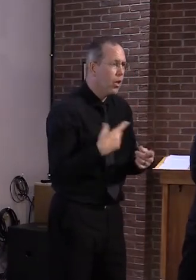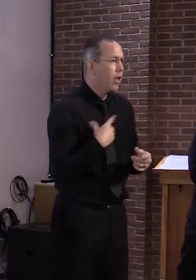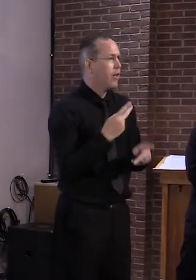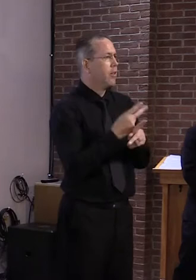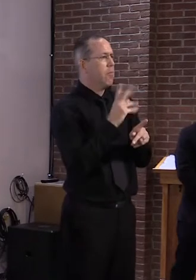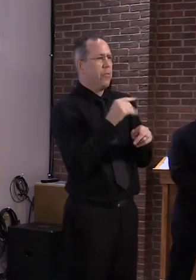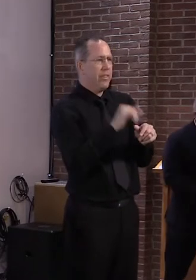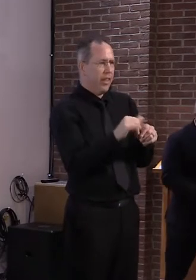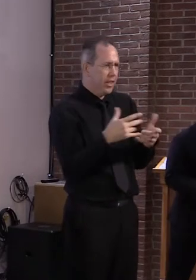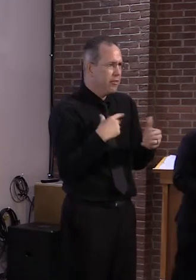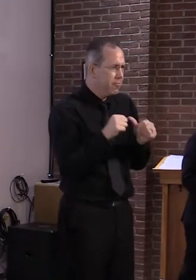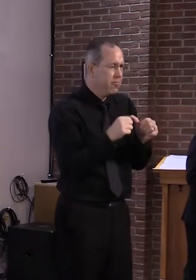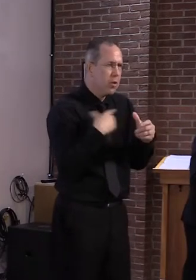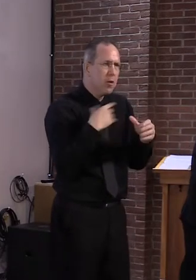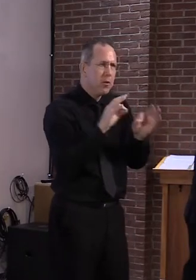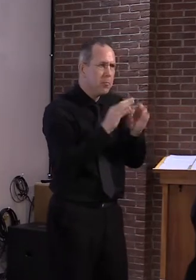another